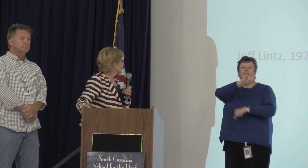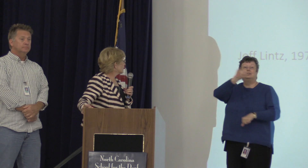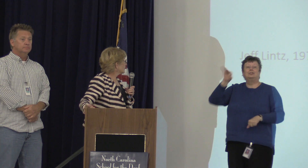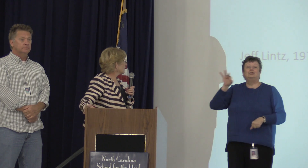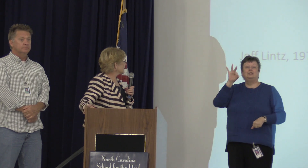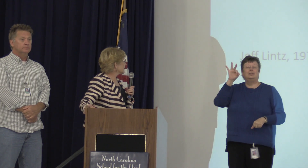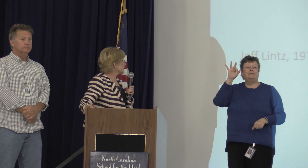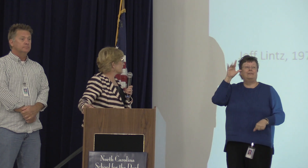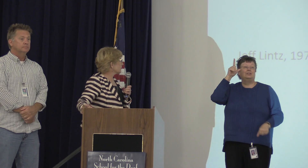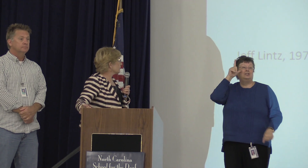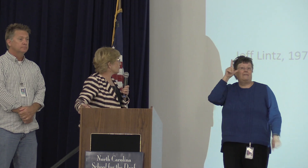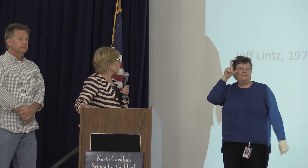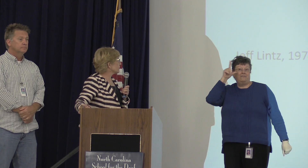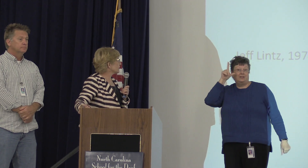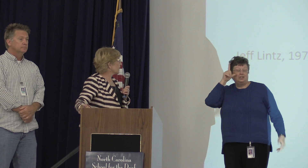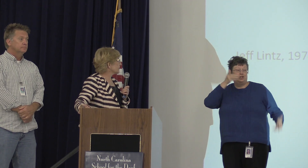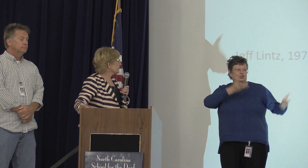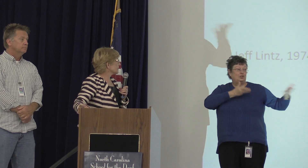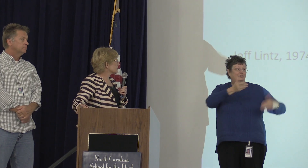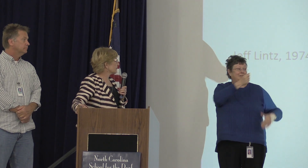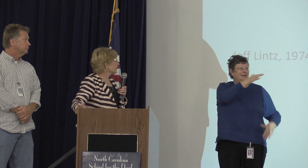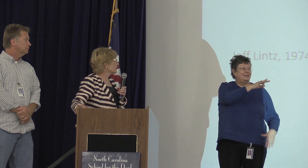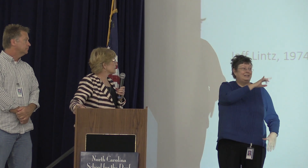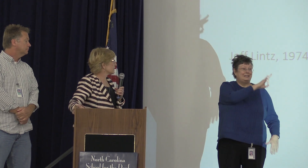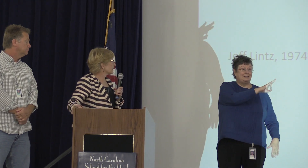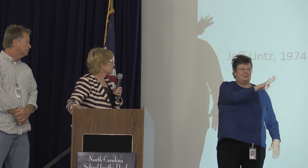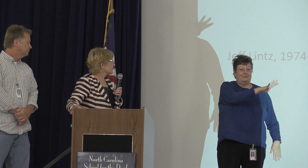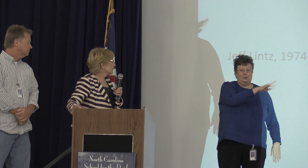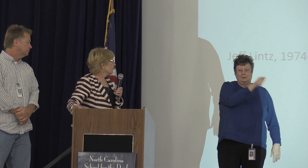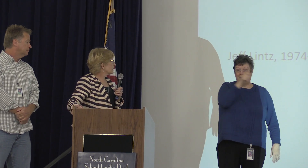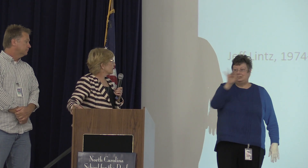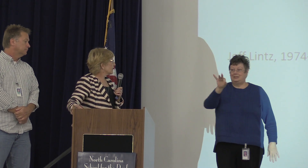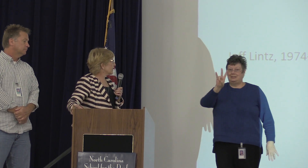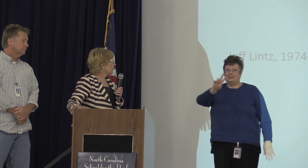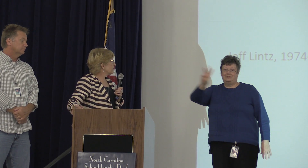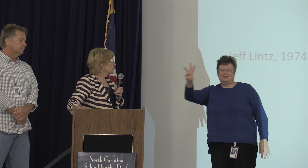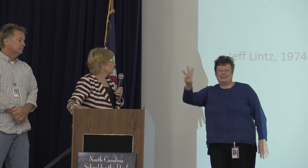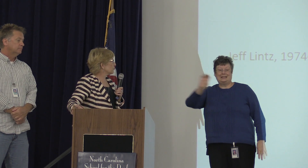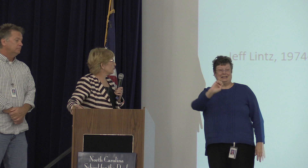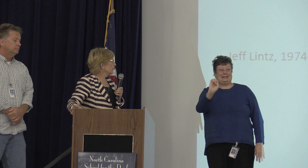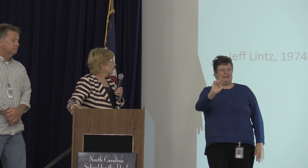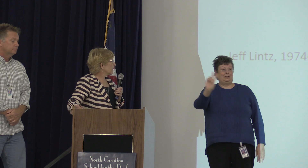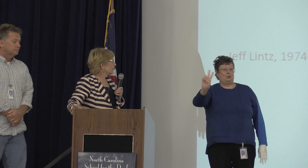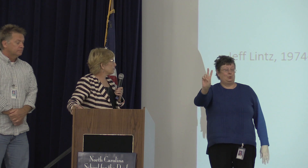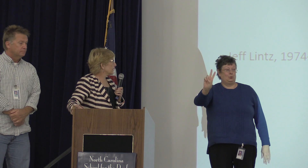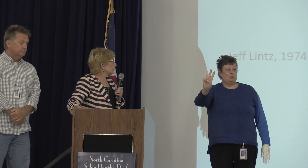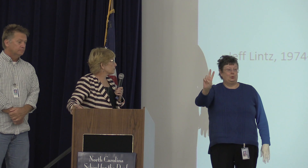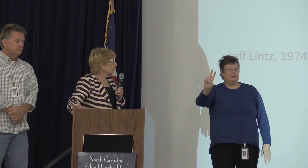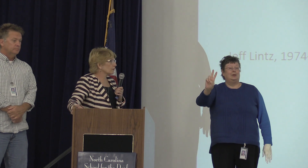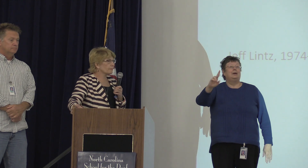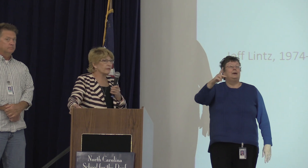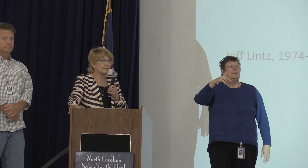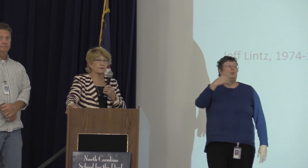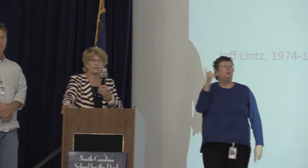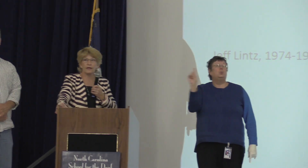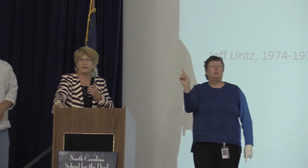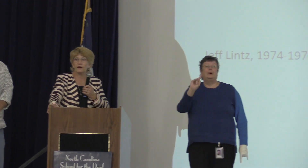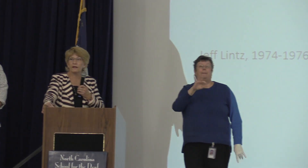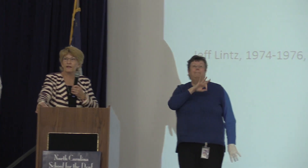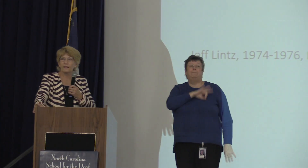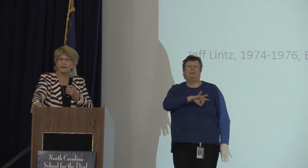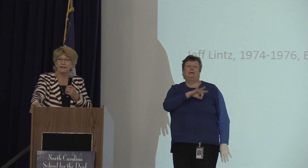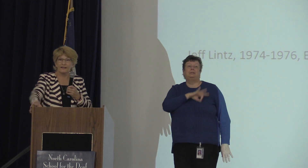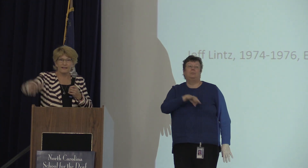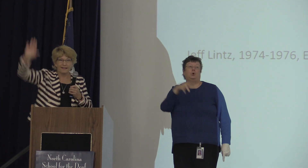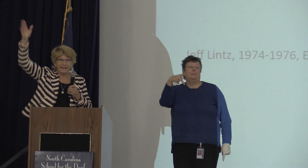served 1974 to 1976, E2 in Pittsburgh, Pennsylvania.